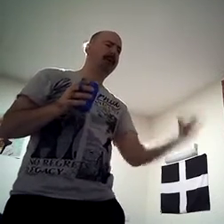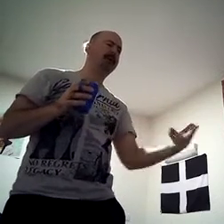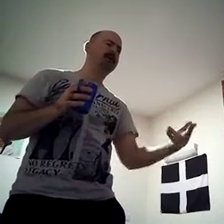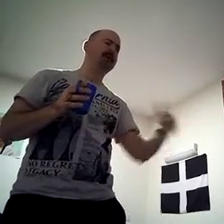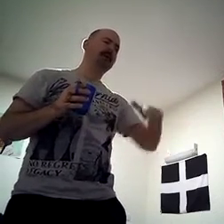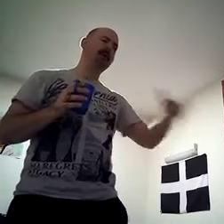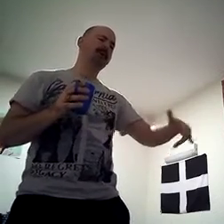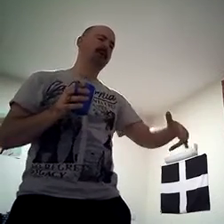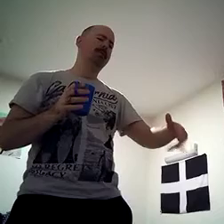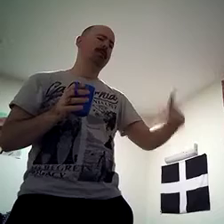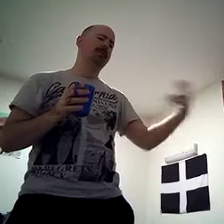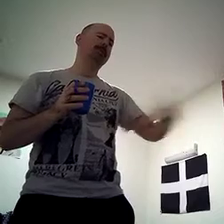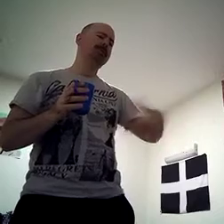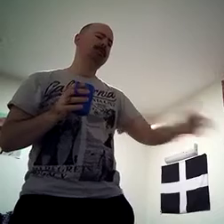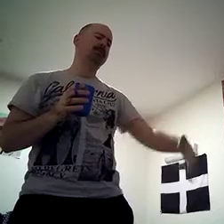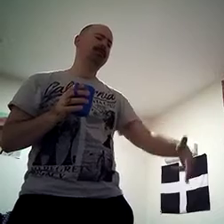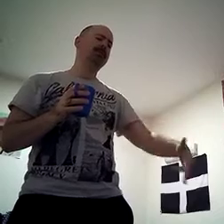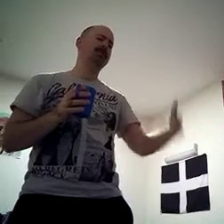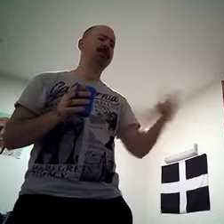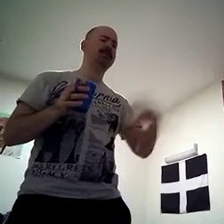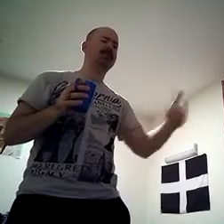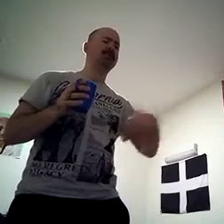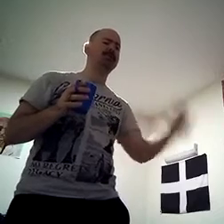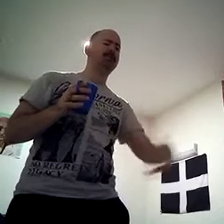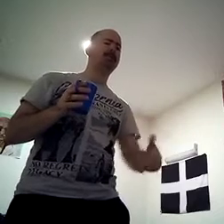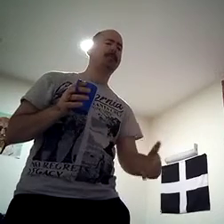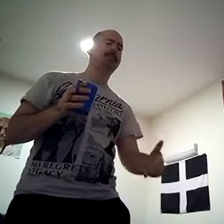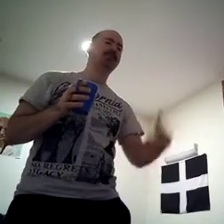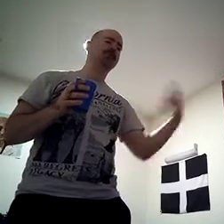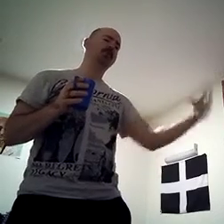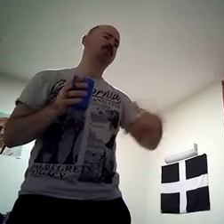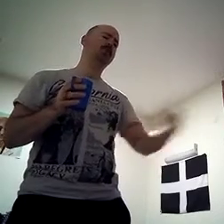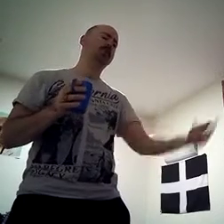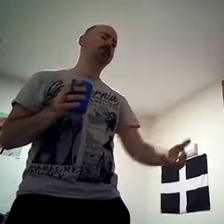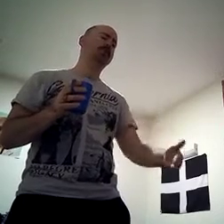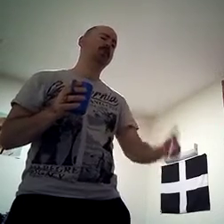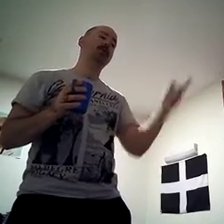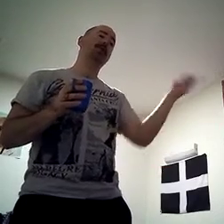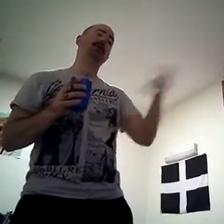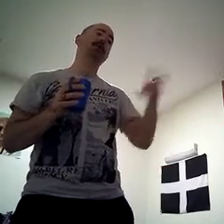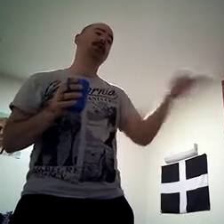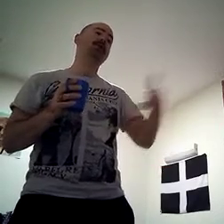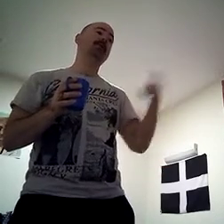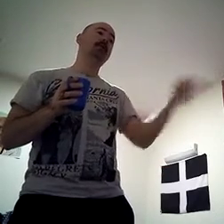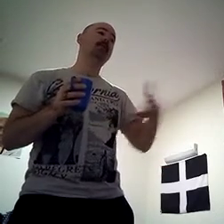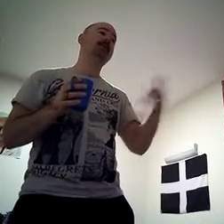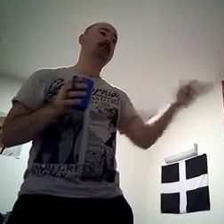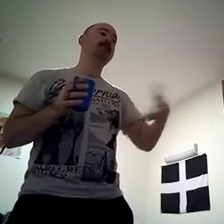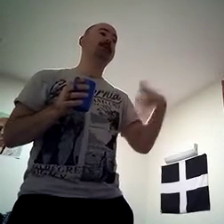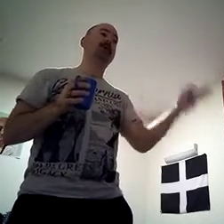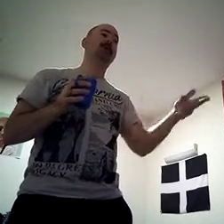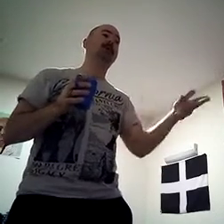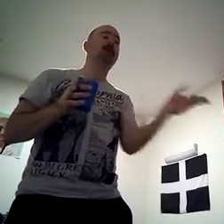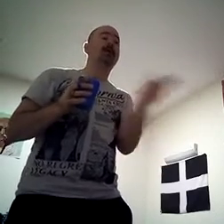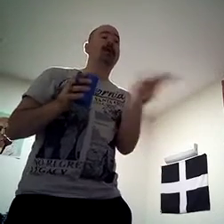Hey, Candy Pop, I know this sounds crazy, but 666 is my number, so call me maybe. Where you think you're going, baby? Hey, I just